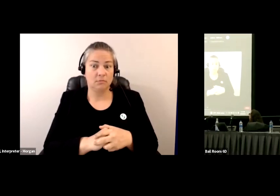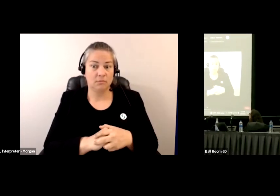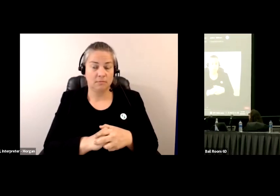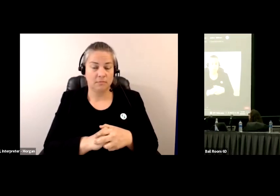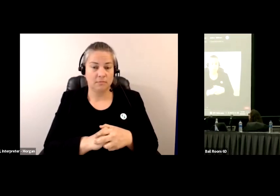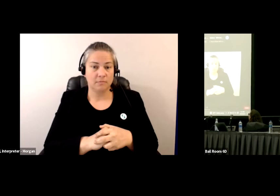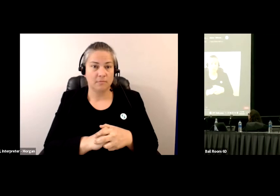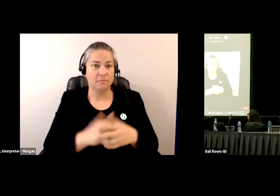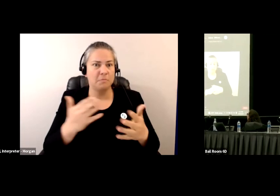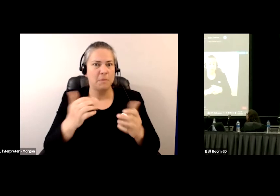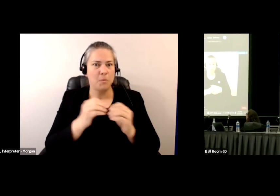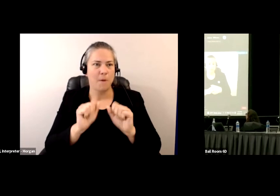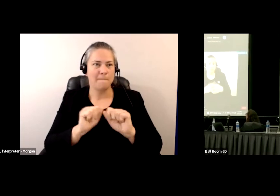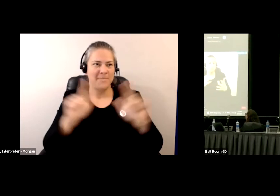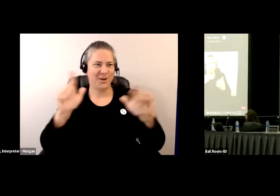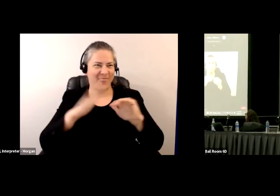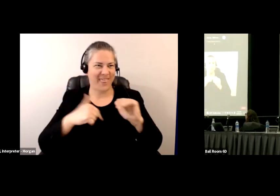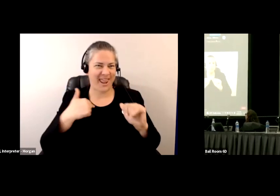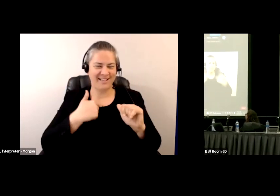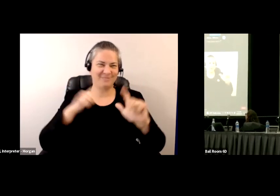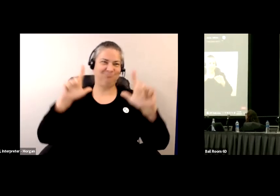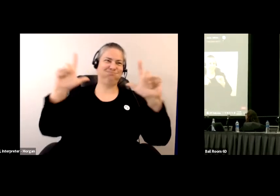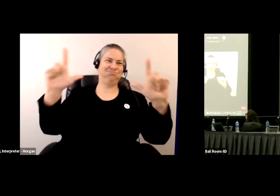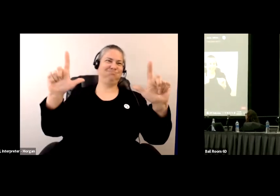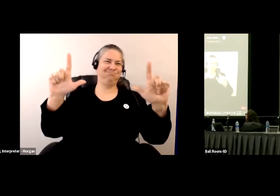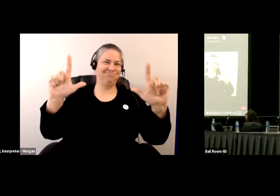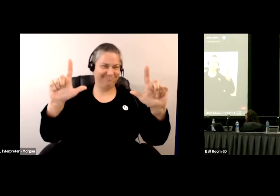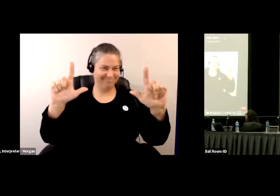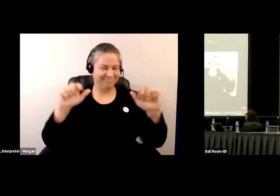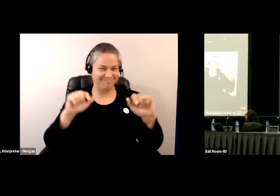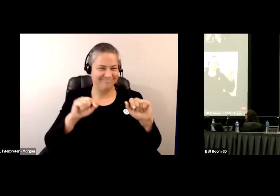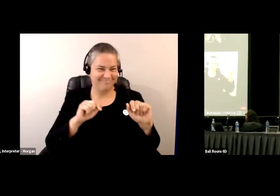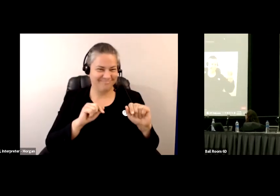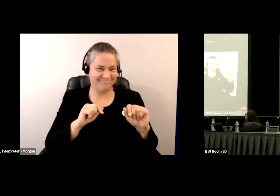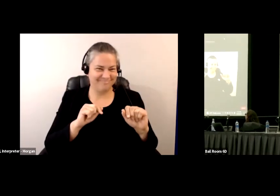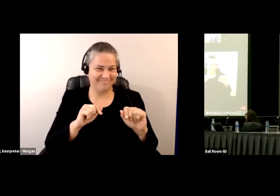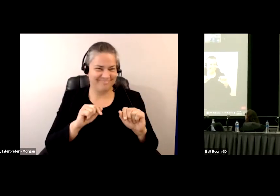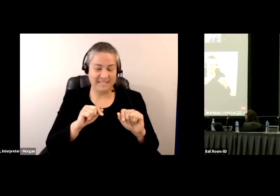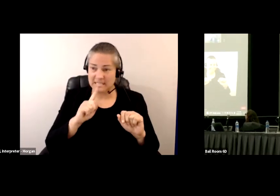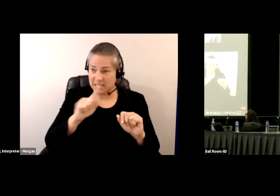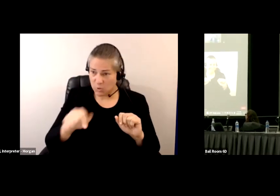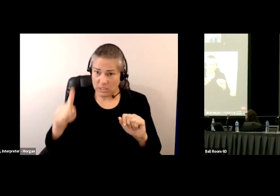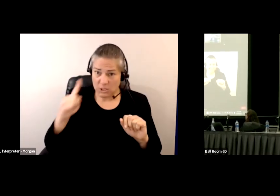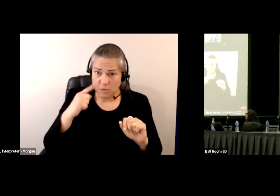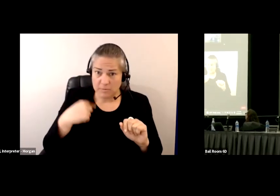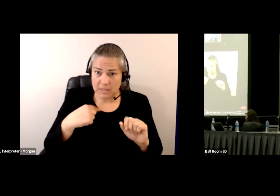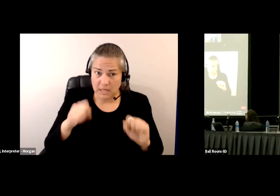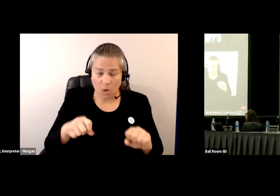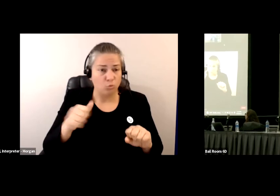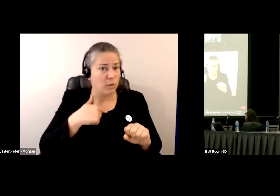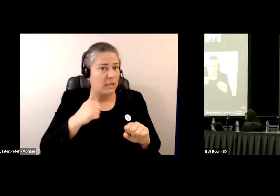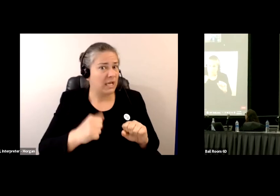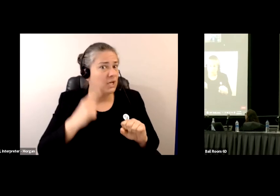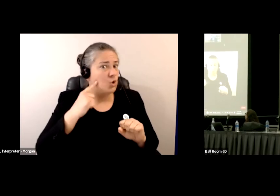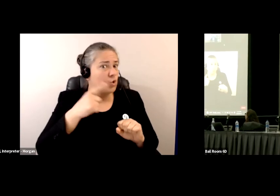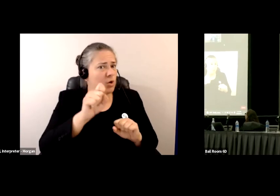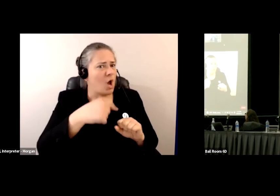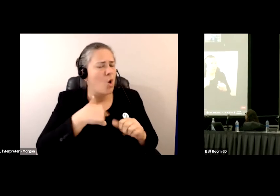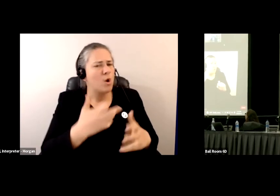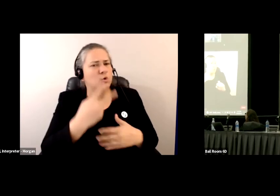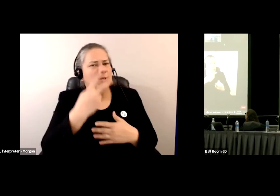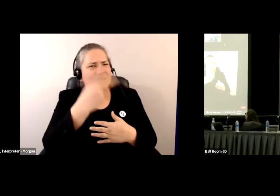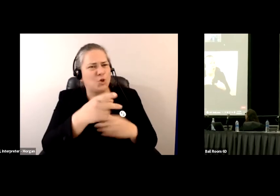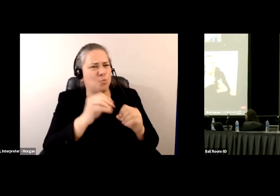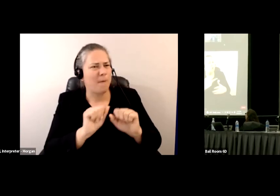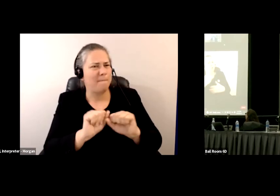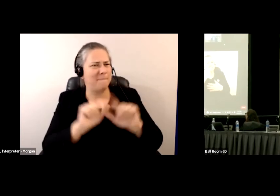maybe make them bigger than us. Yeah. Can you hear me? We can hear you. I'd like to see you bigger